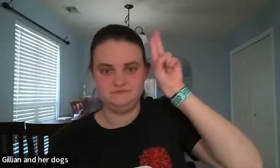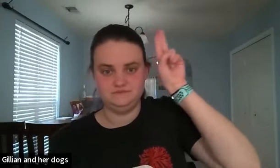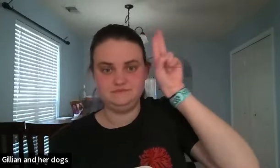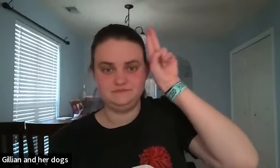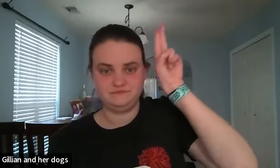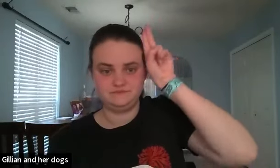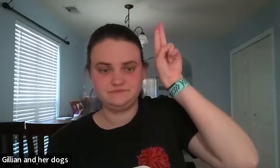Mm-hmm.